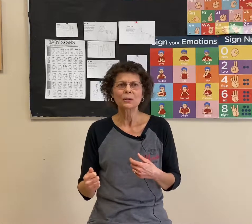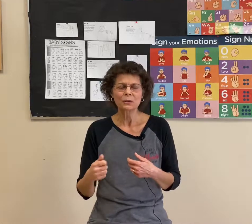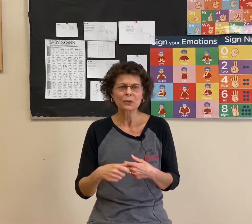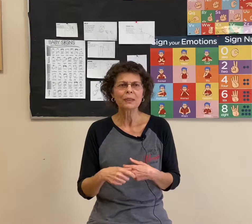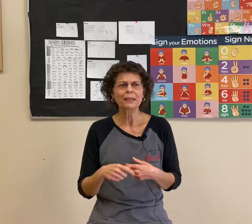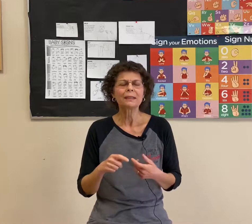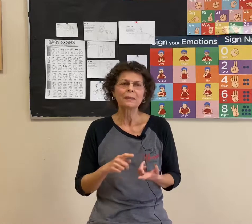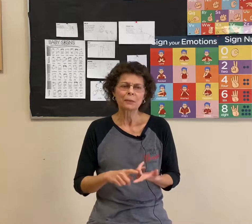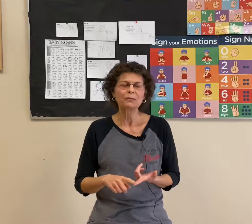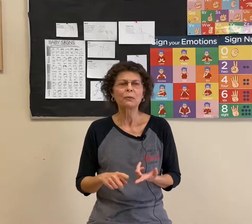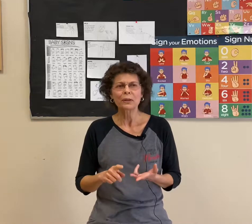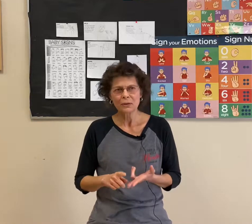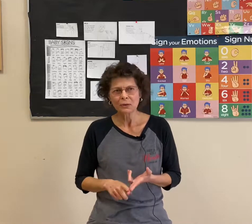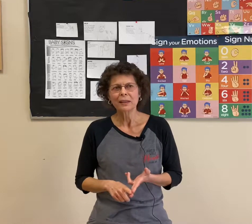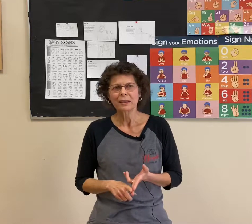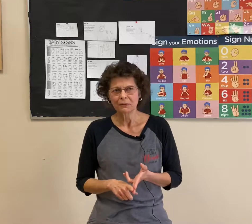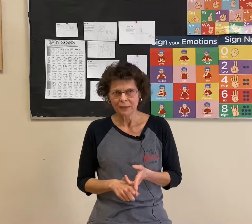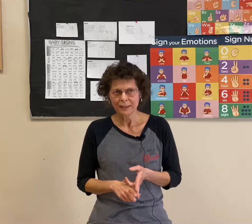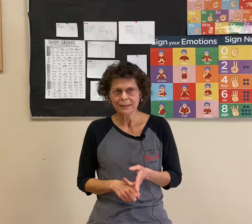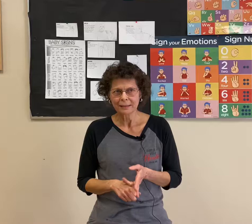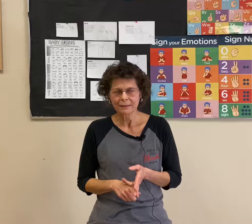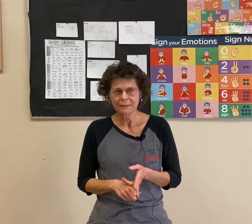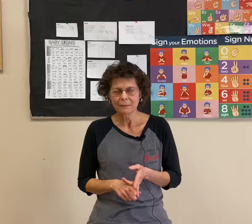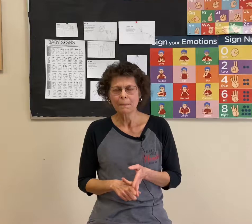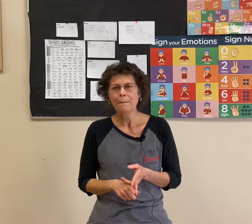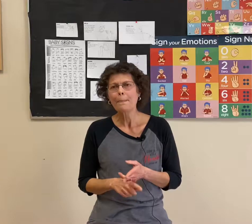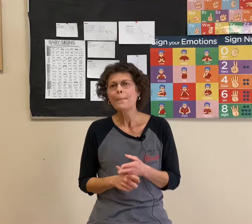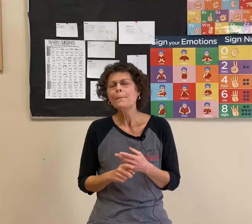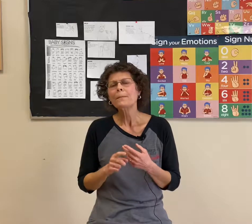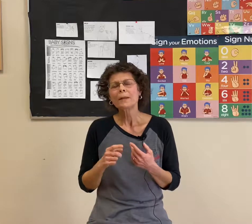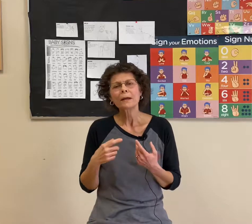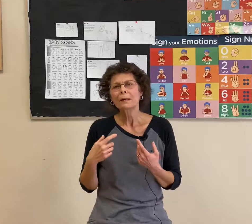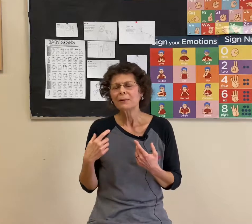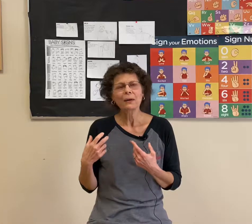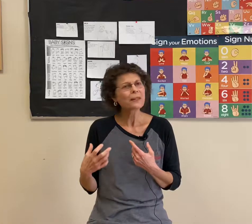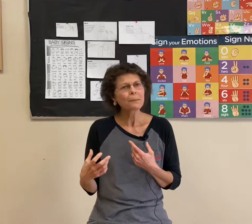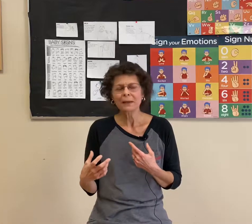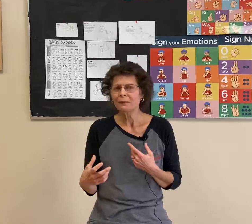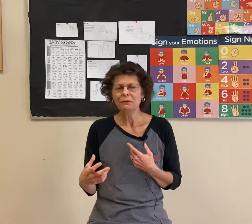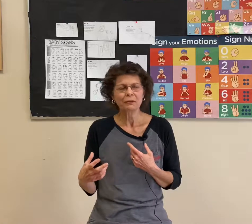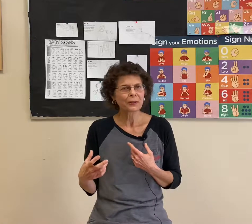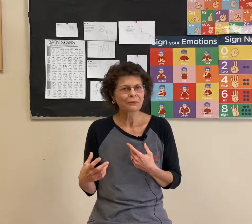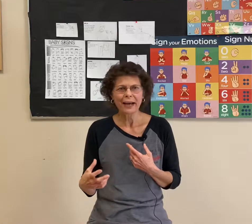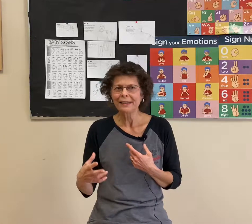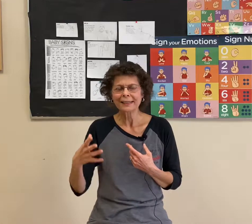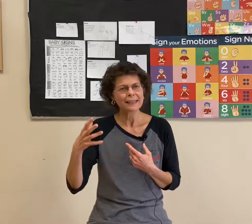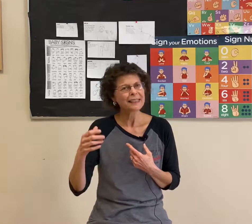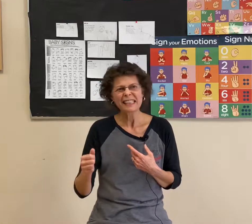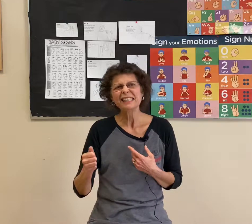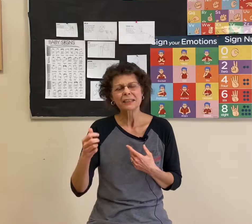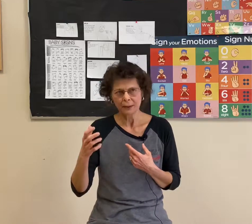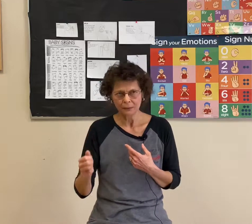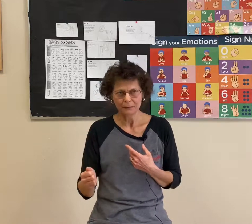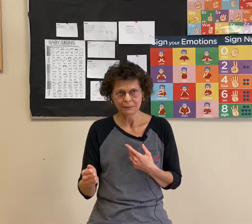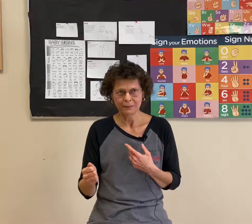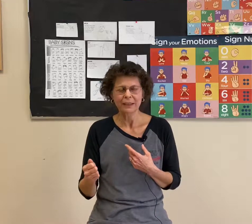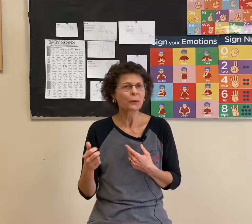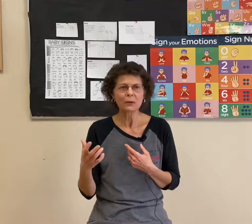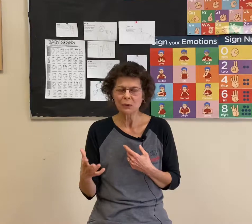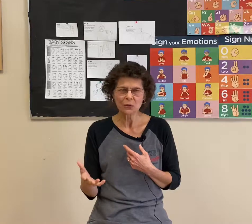doing it before and during the event. That one they pick up very fast, and it's easy to do. And it only uses one